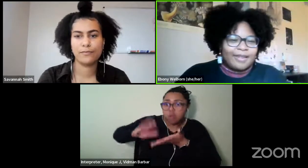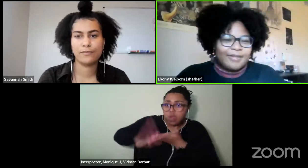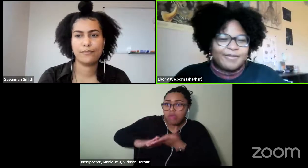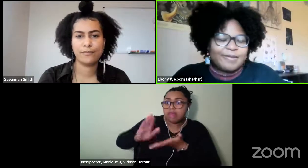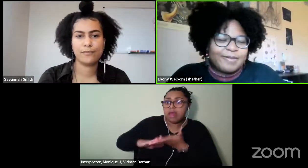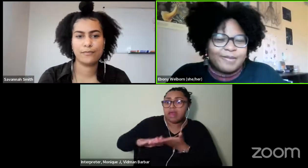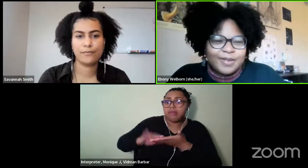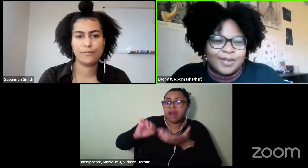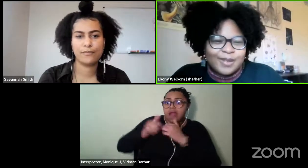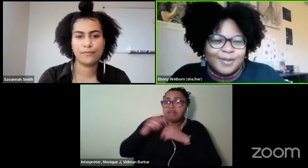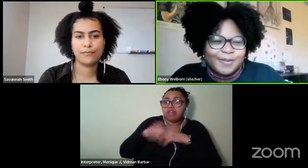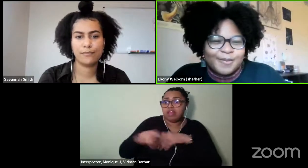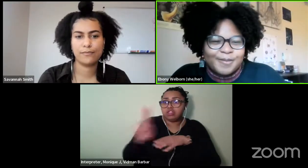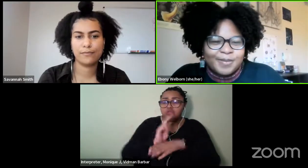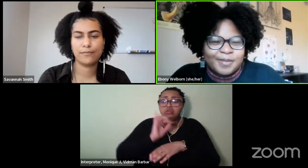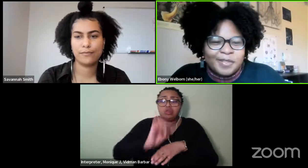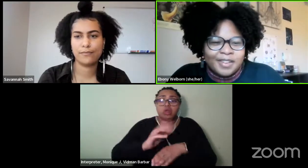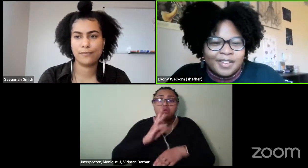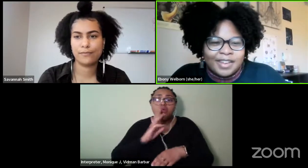Yeah.